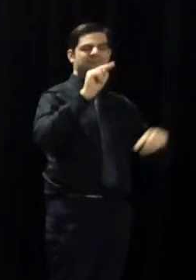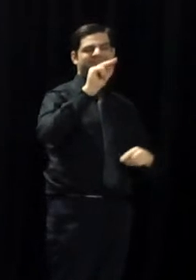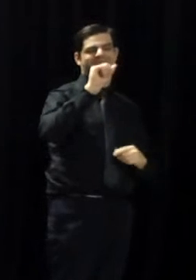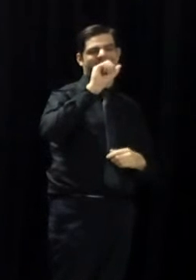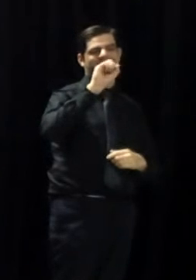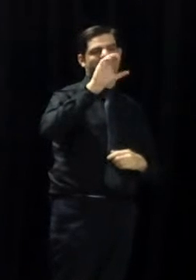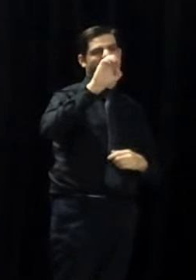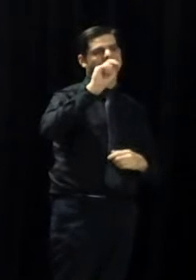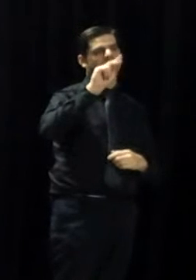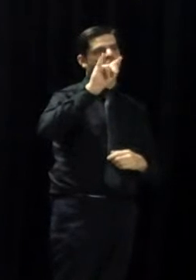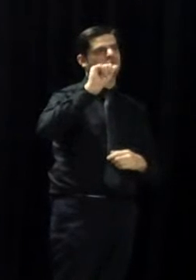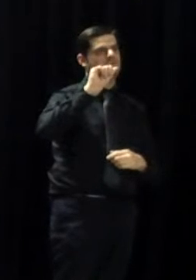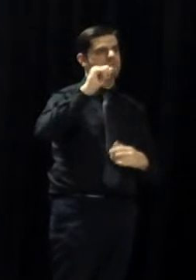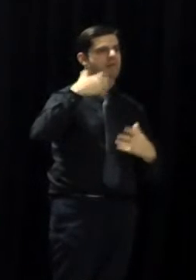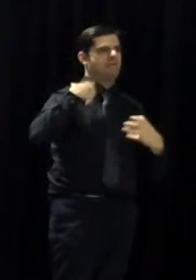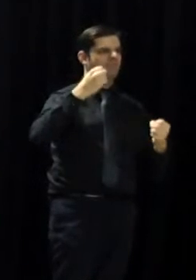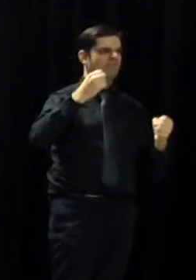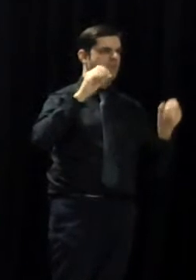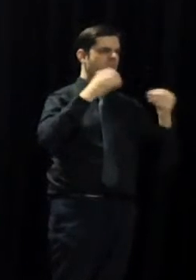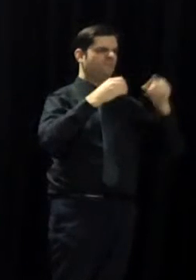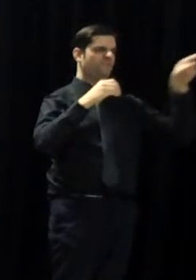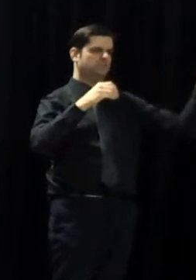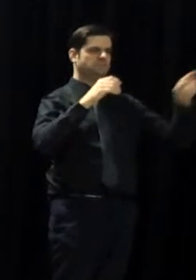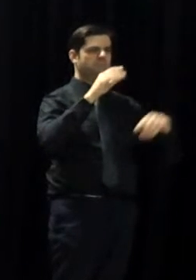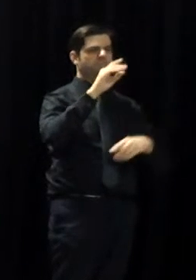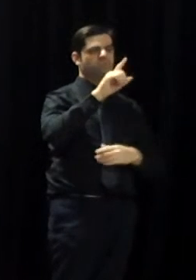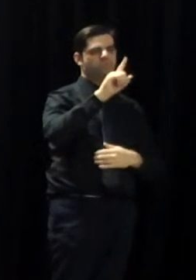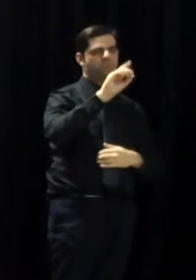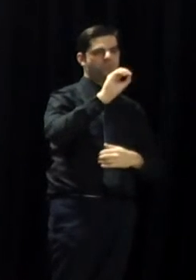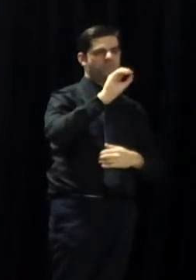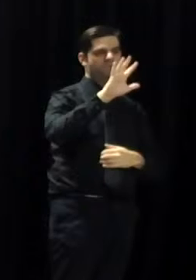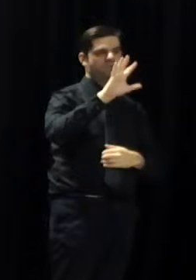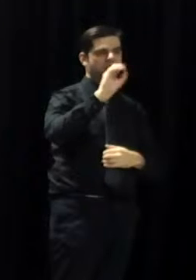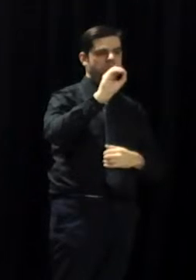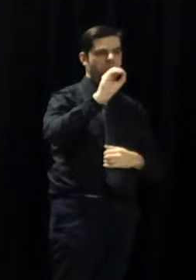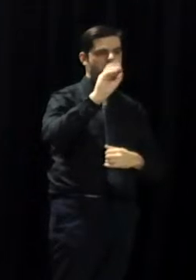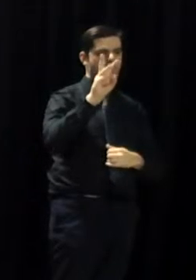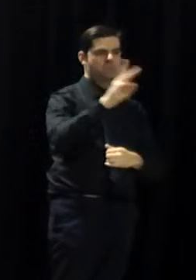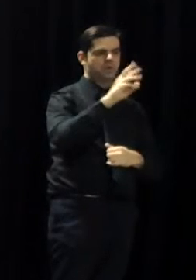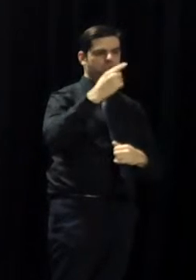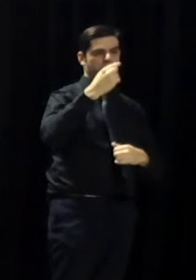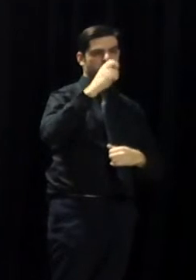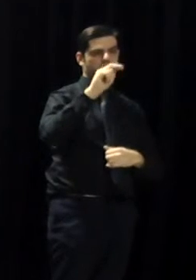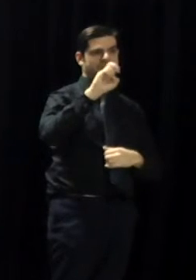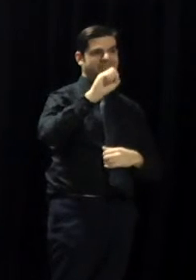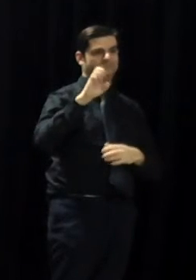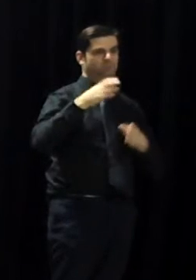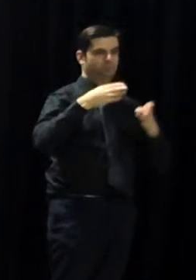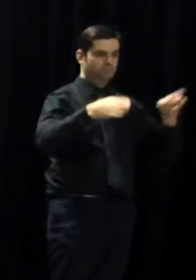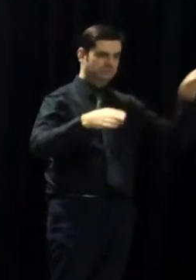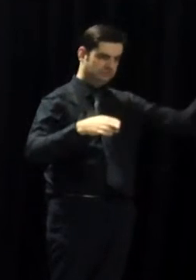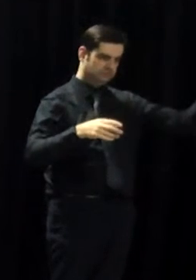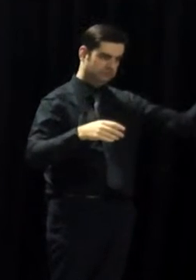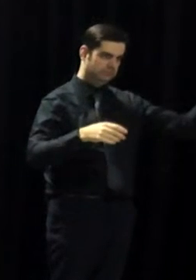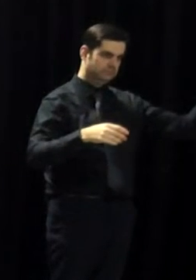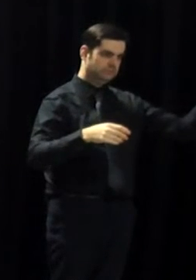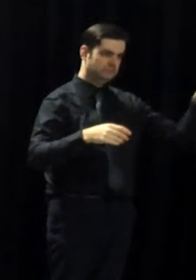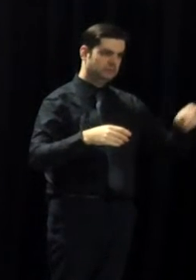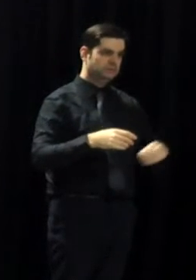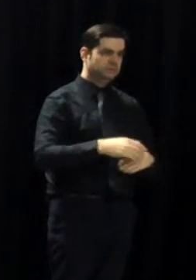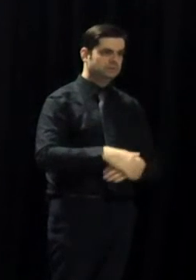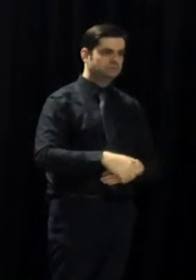if you want a COVID test. All you can get there is produce. So we don't want you,